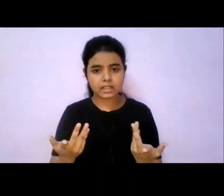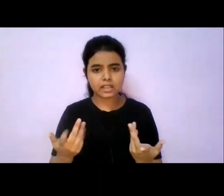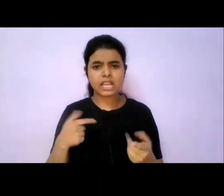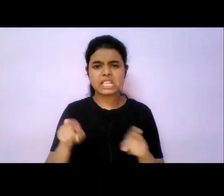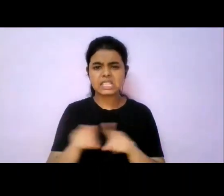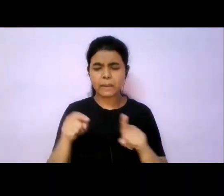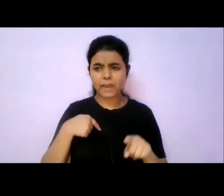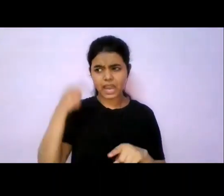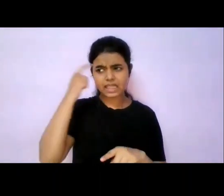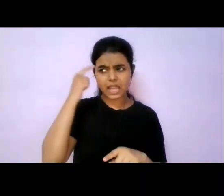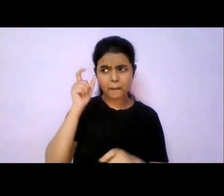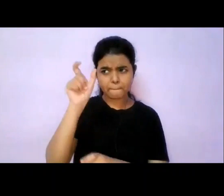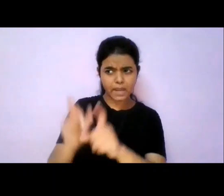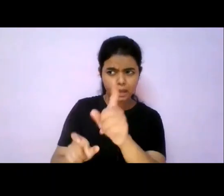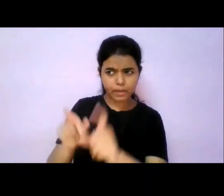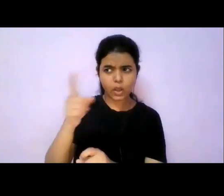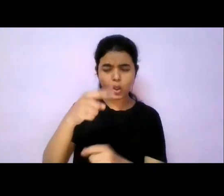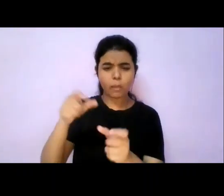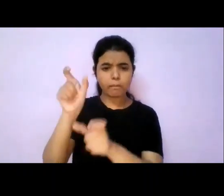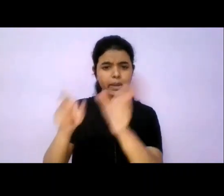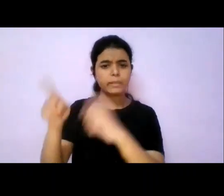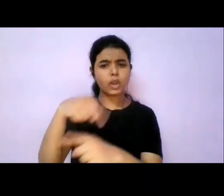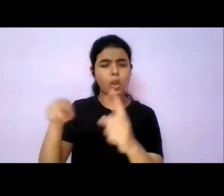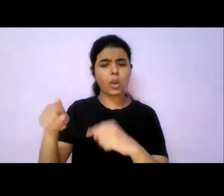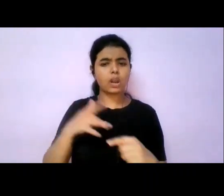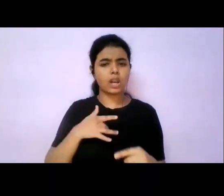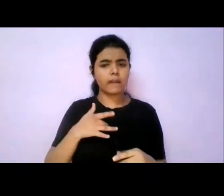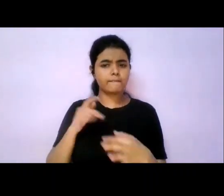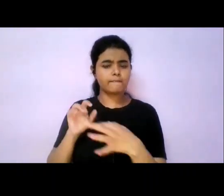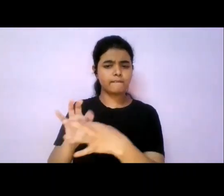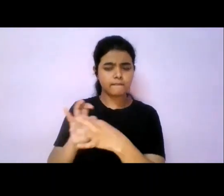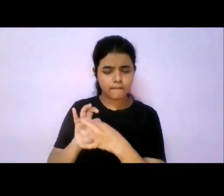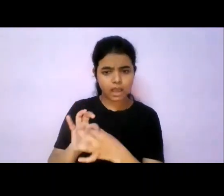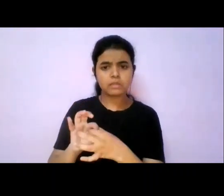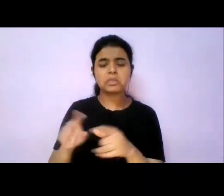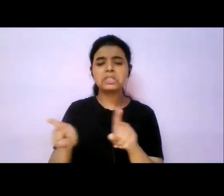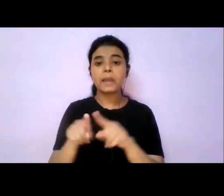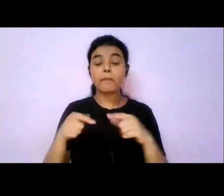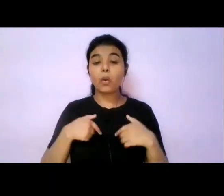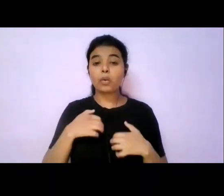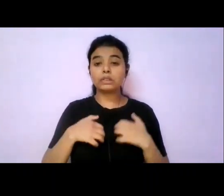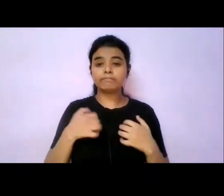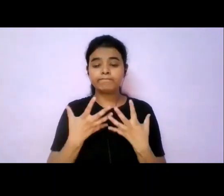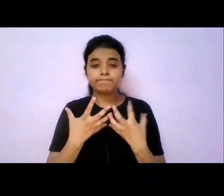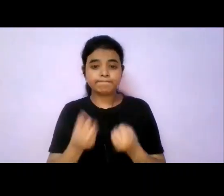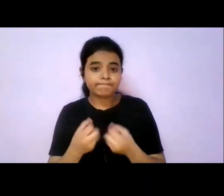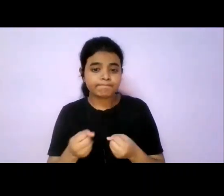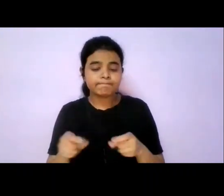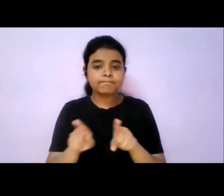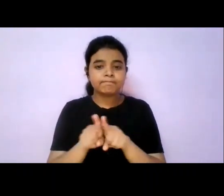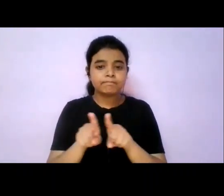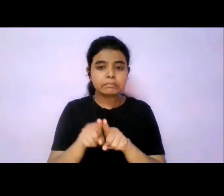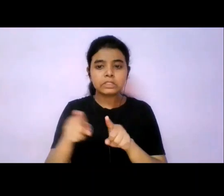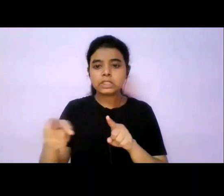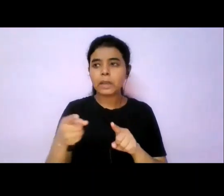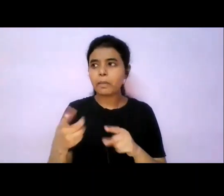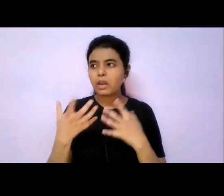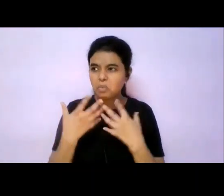think, emote as we consume, and train our desires in the search of emotional